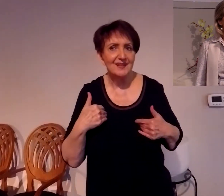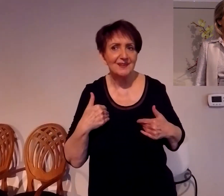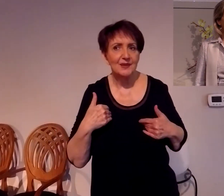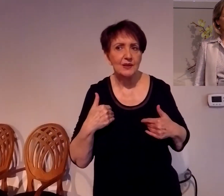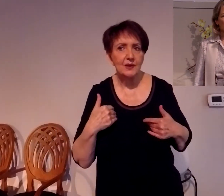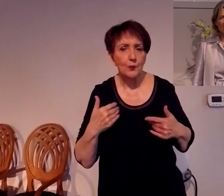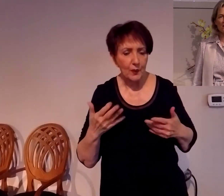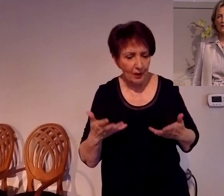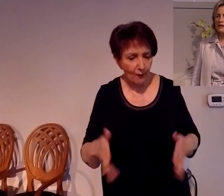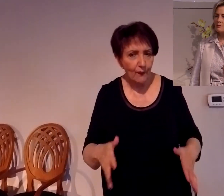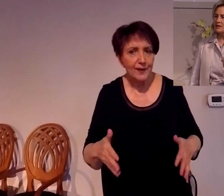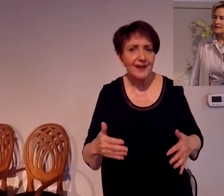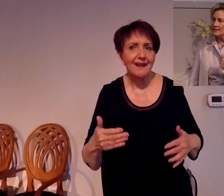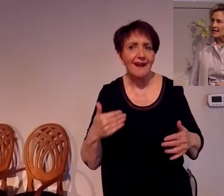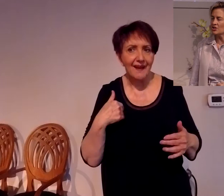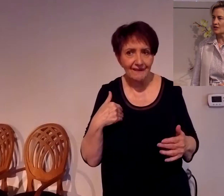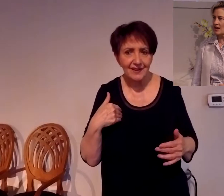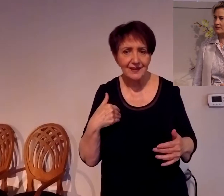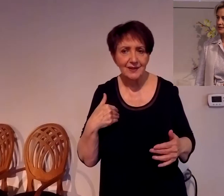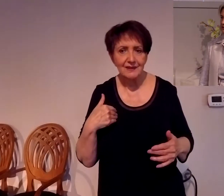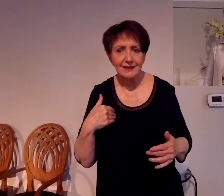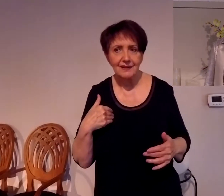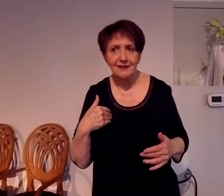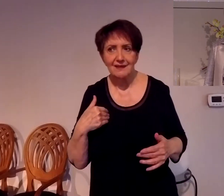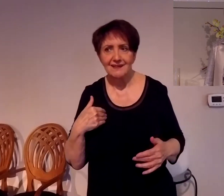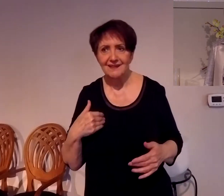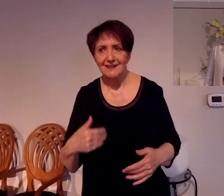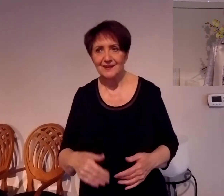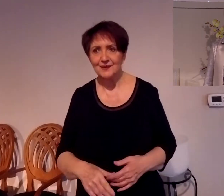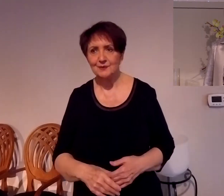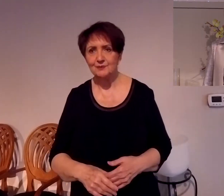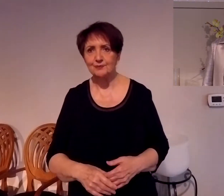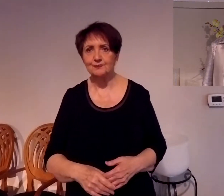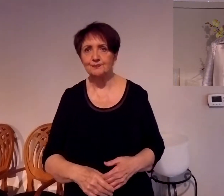are already in possession of it.